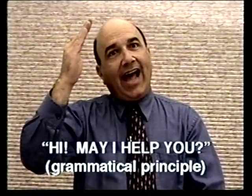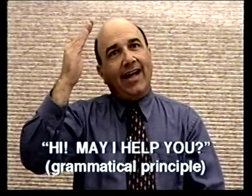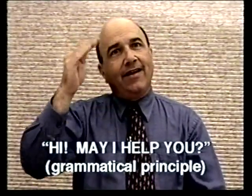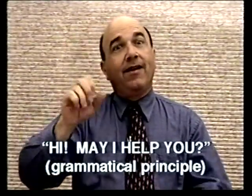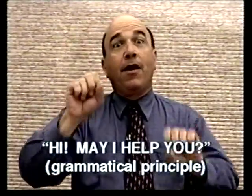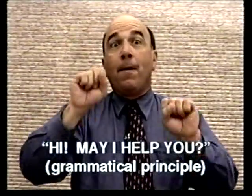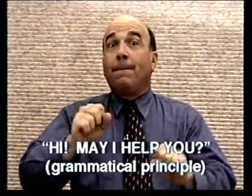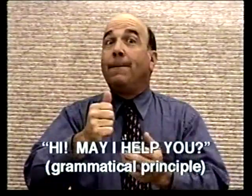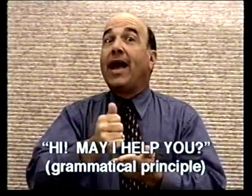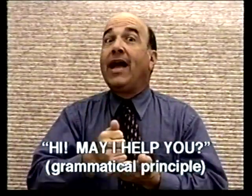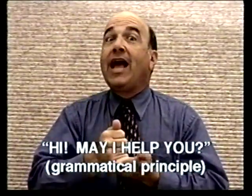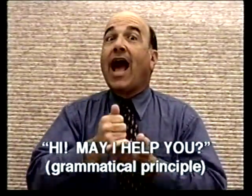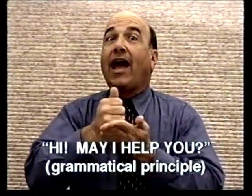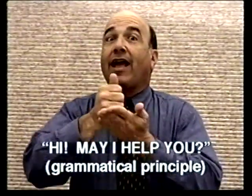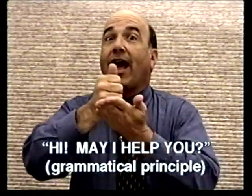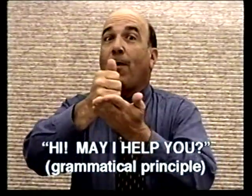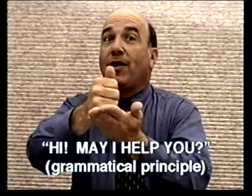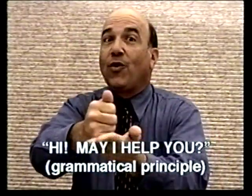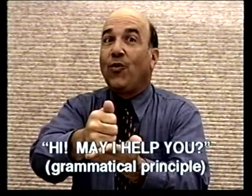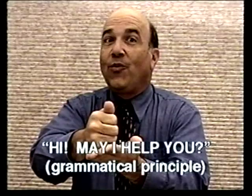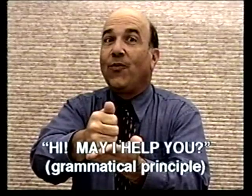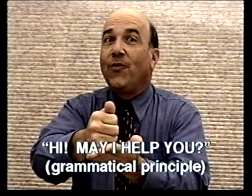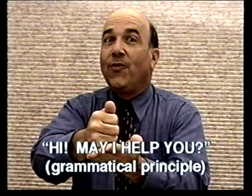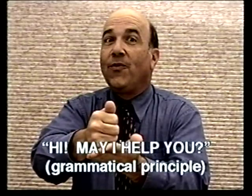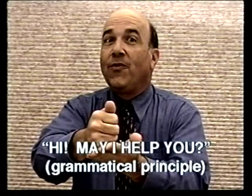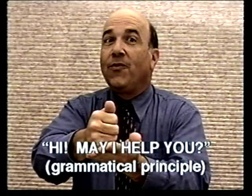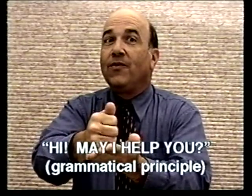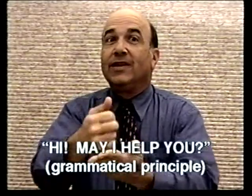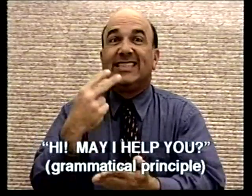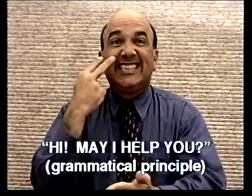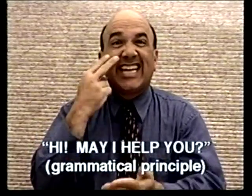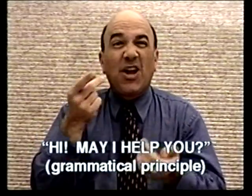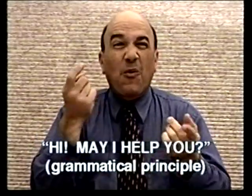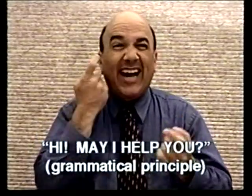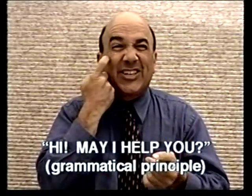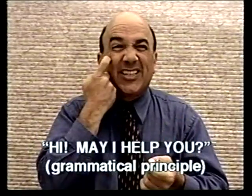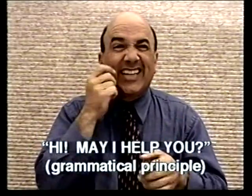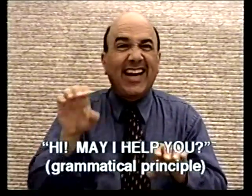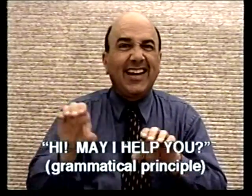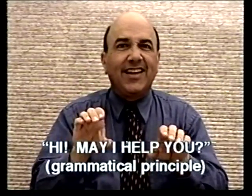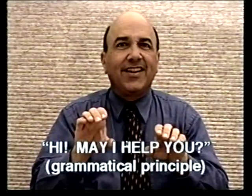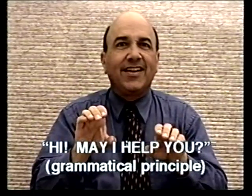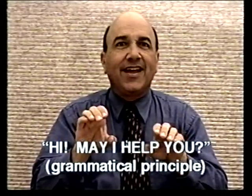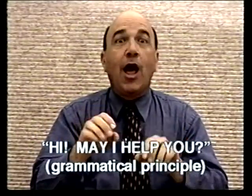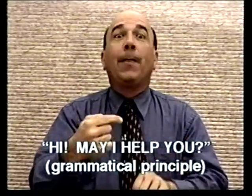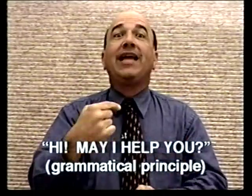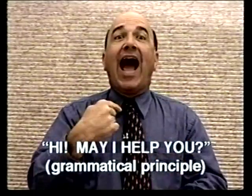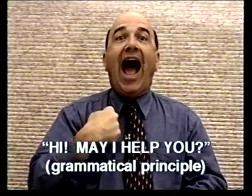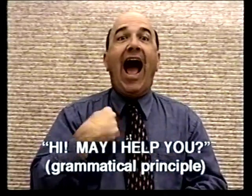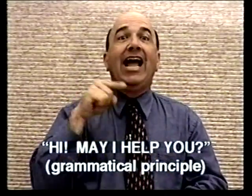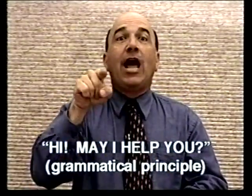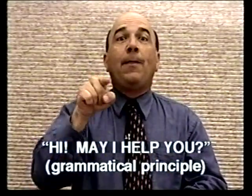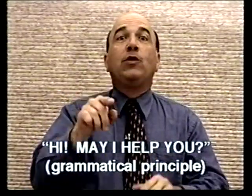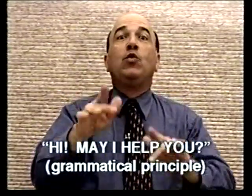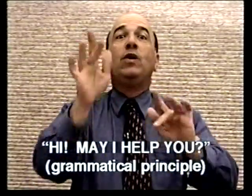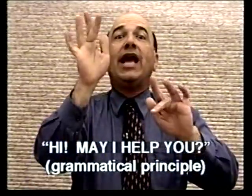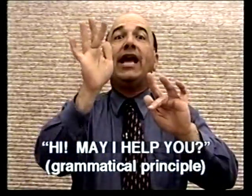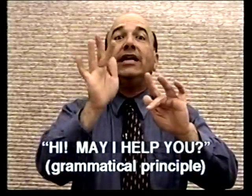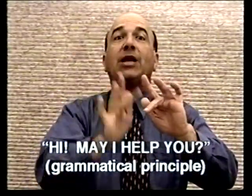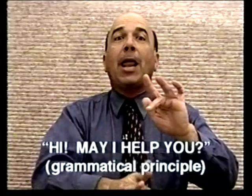Hi. May I help you? You see what I just did? The I and the U is